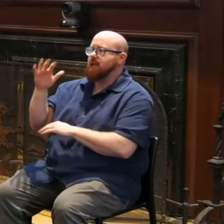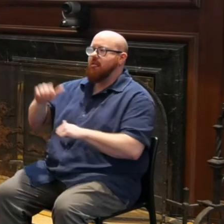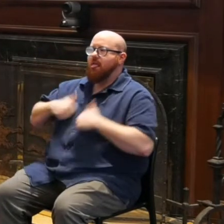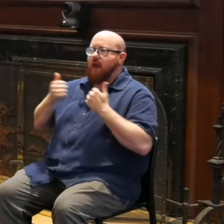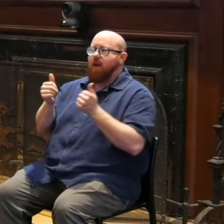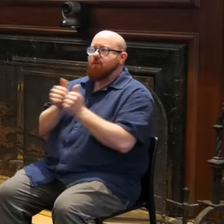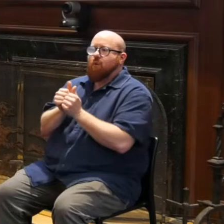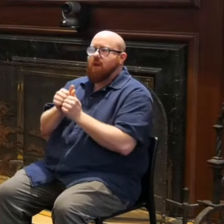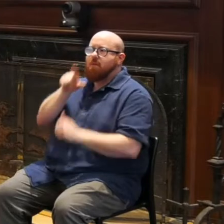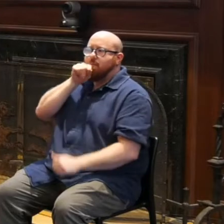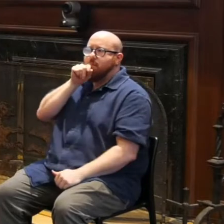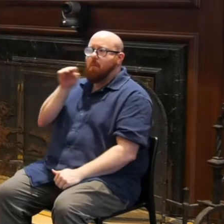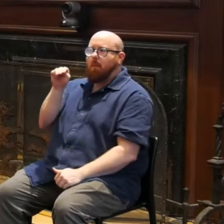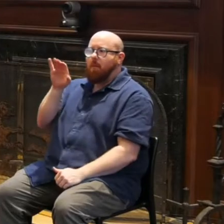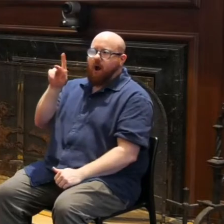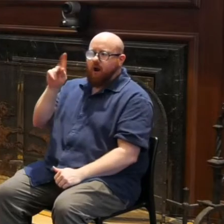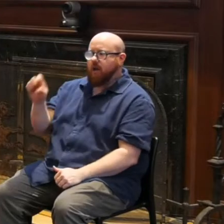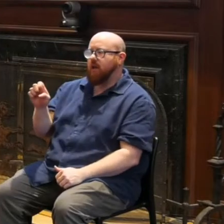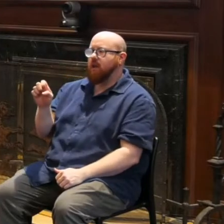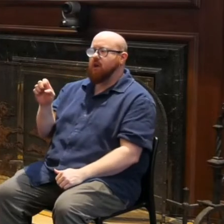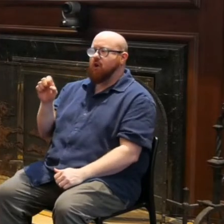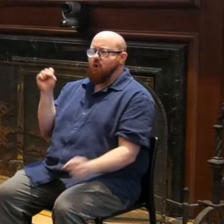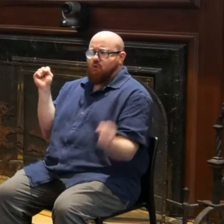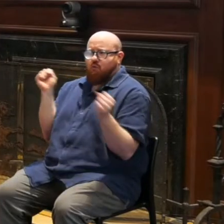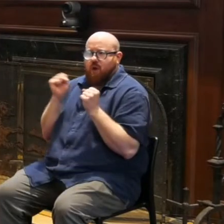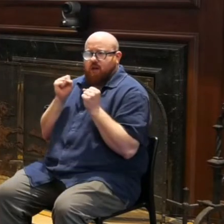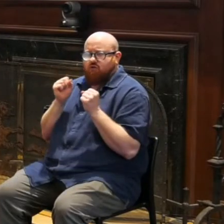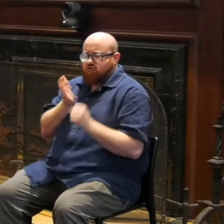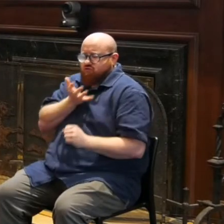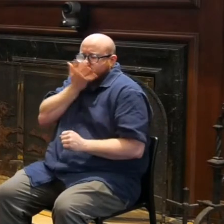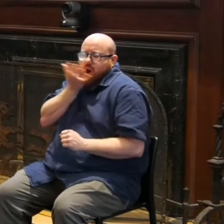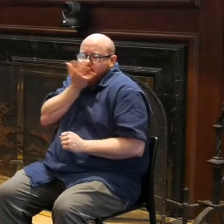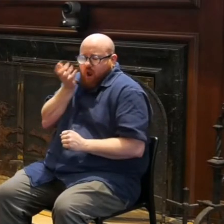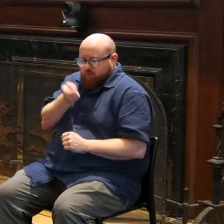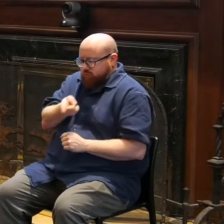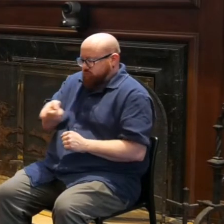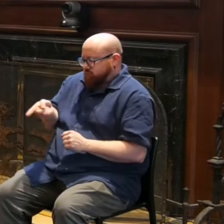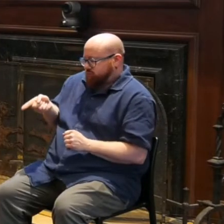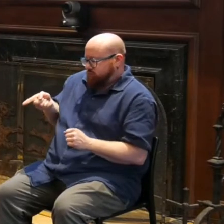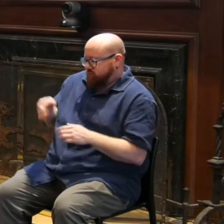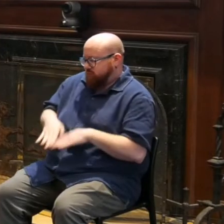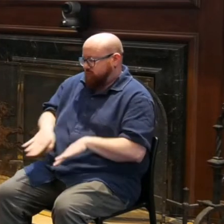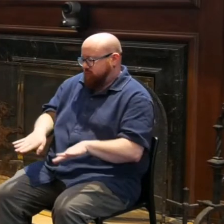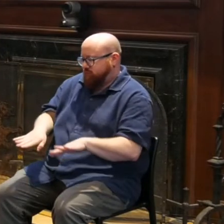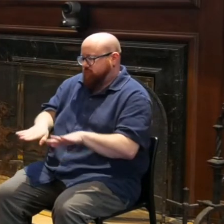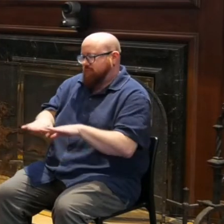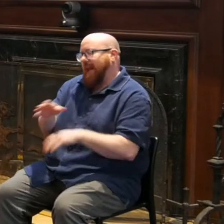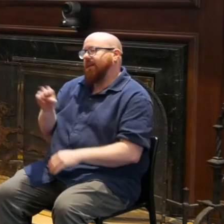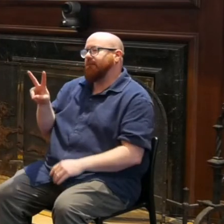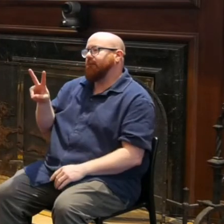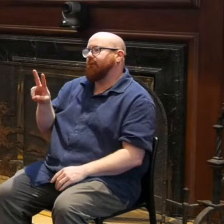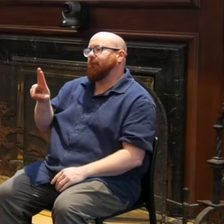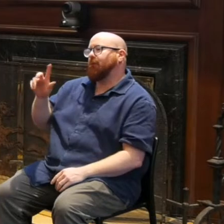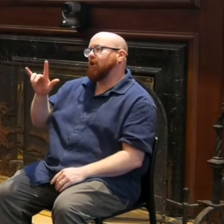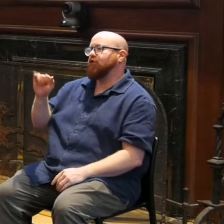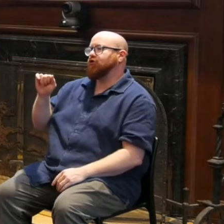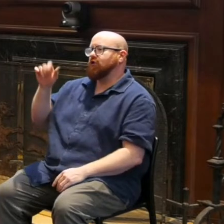breeze. Where winter grass goes to seed at my feet, and turkey vultures circle gently